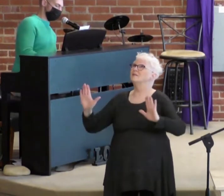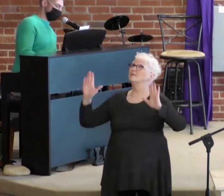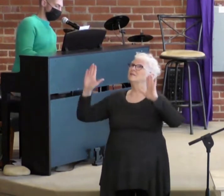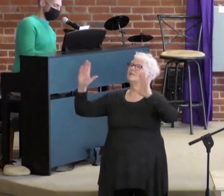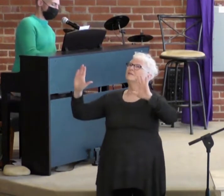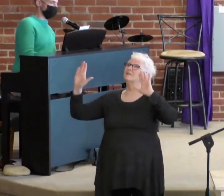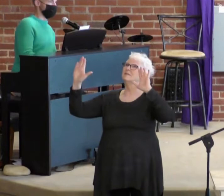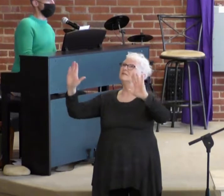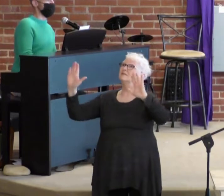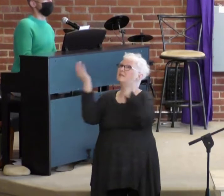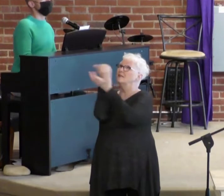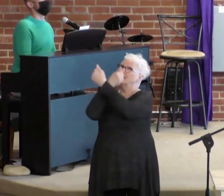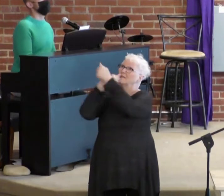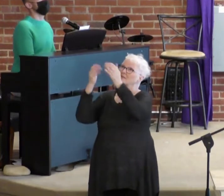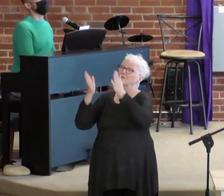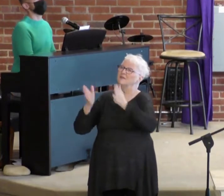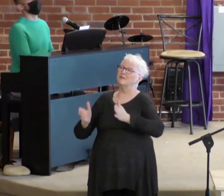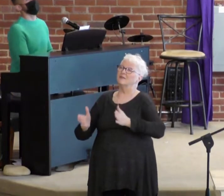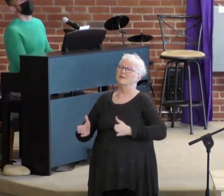wonderful